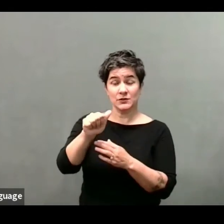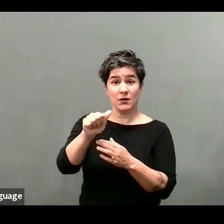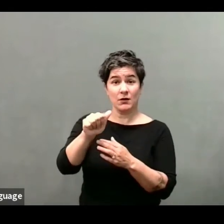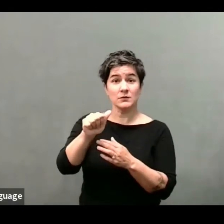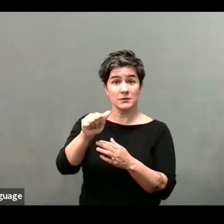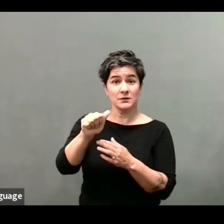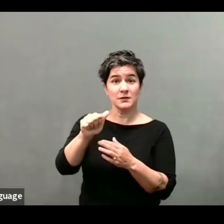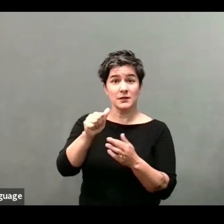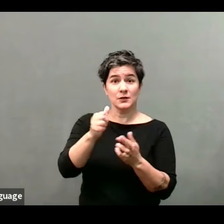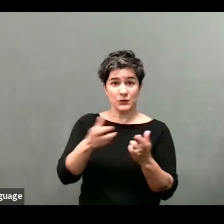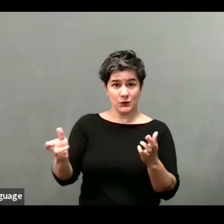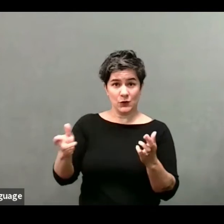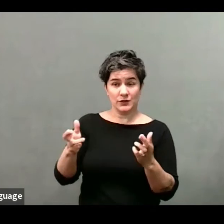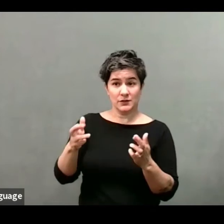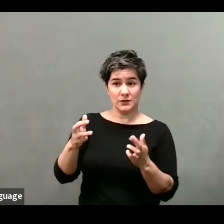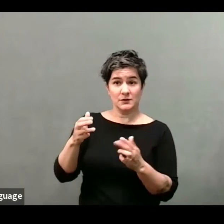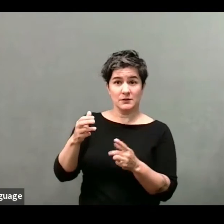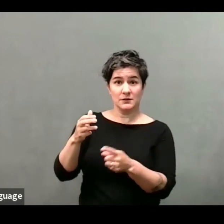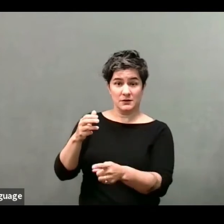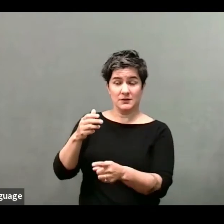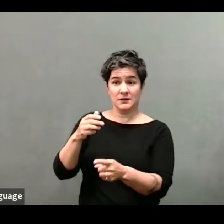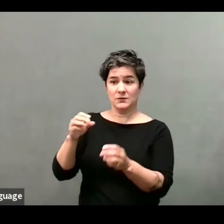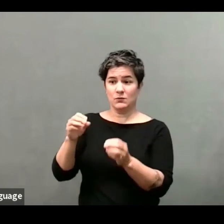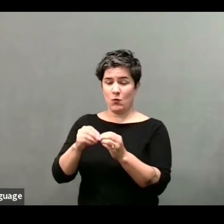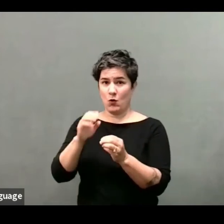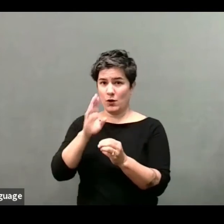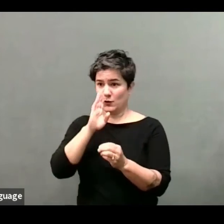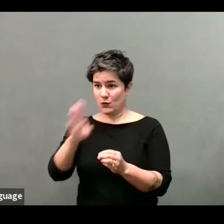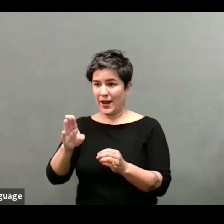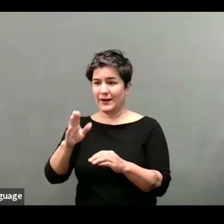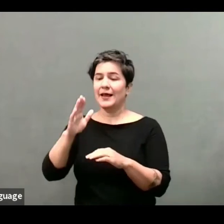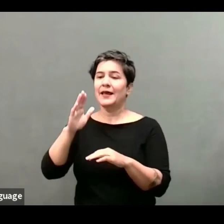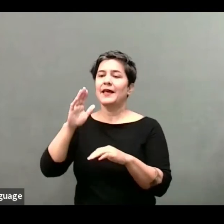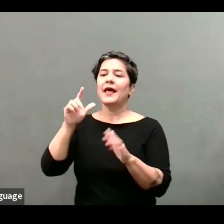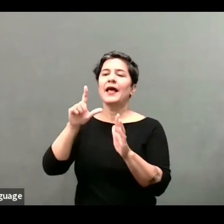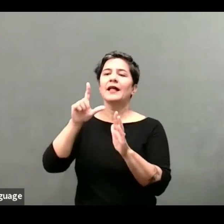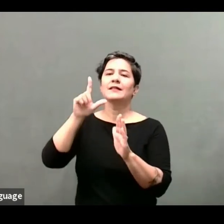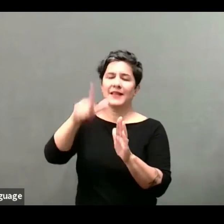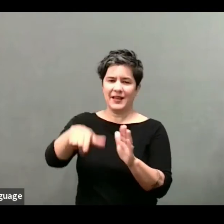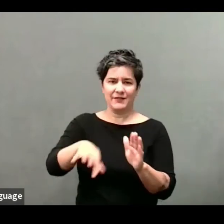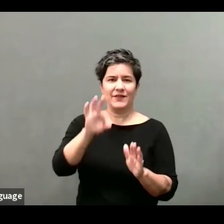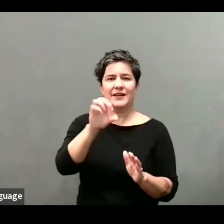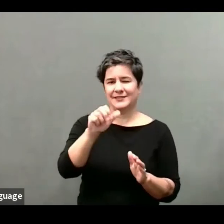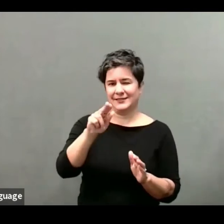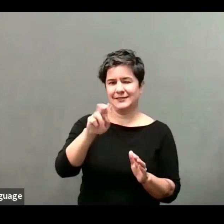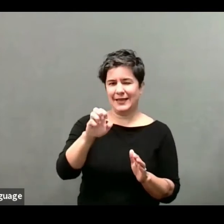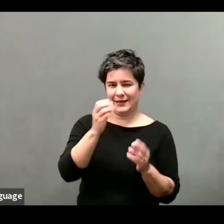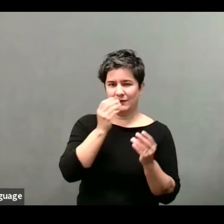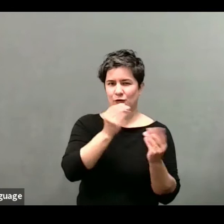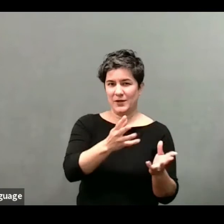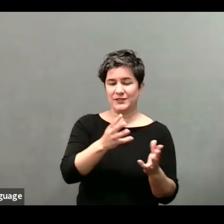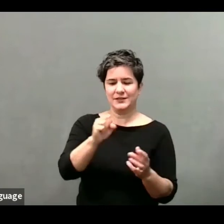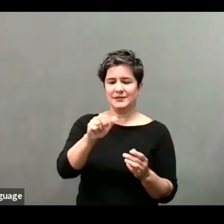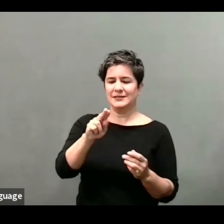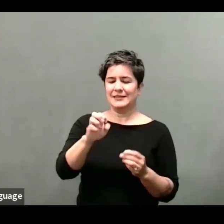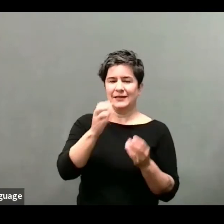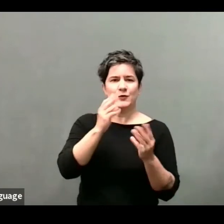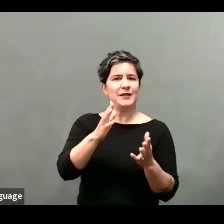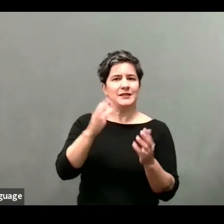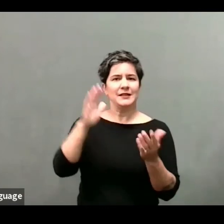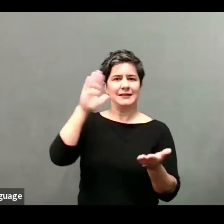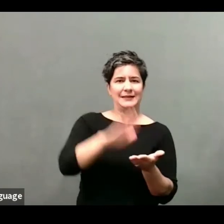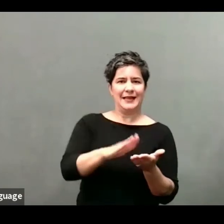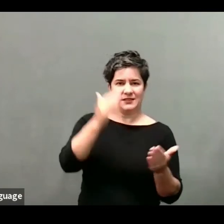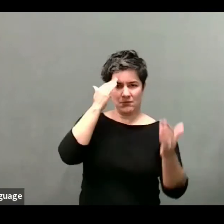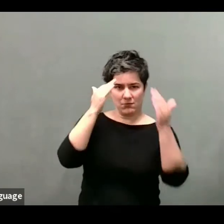community than it is to find information about SANE services. So we also see that with folks who haven't interacted with an advocacy